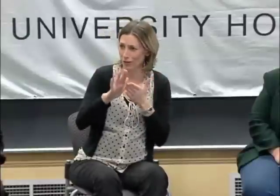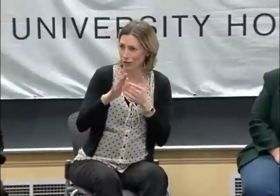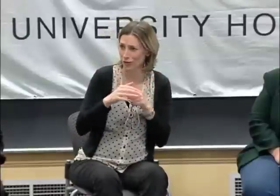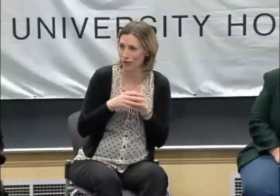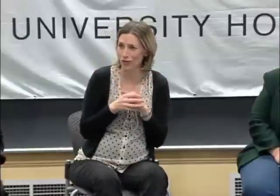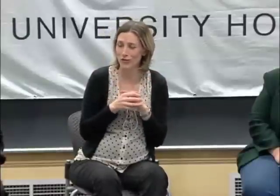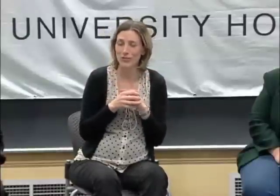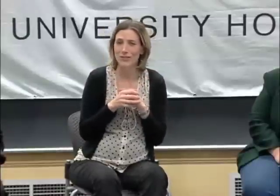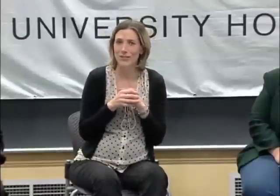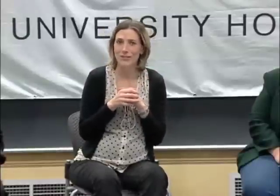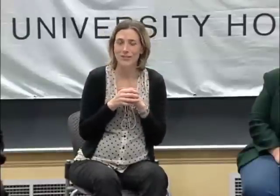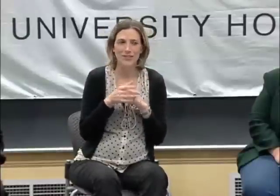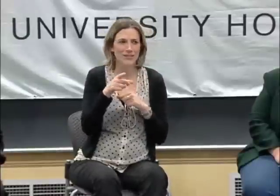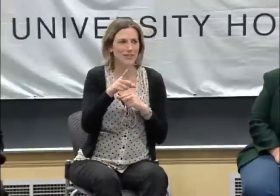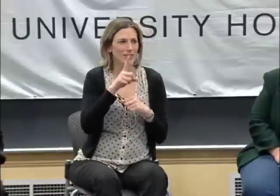Now she's a sophomore in college.